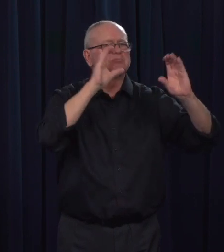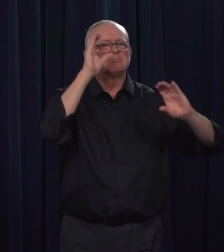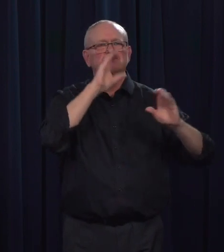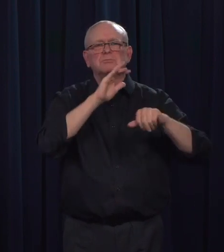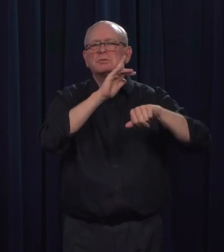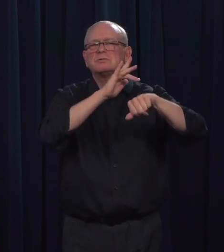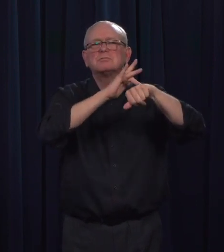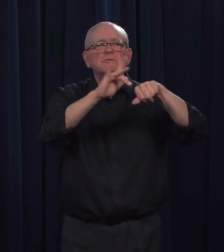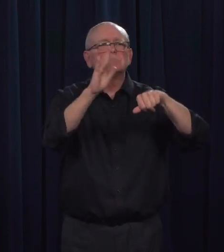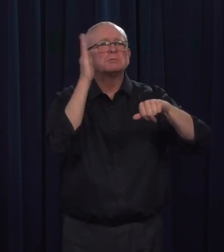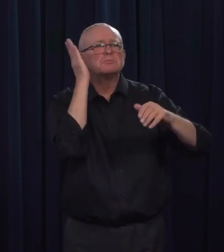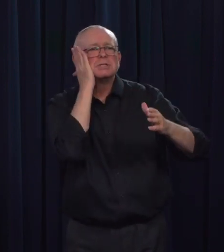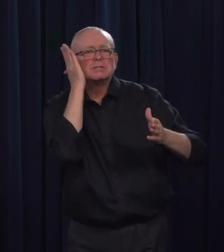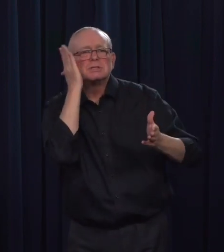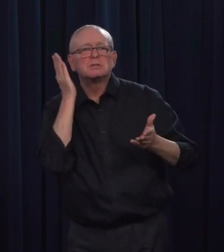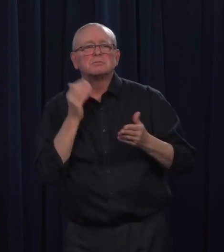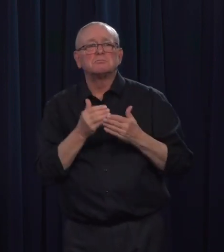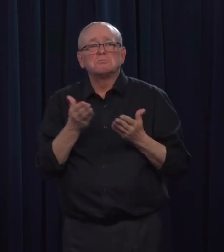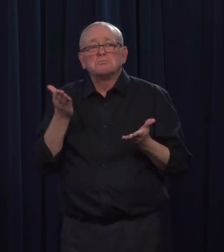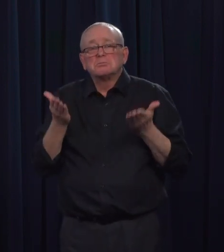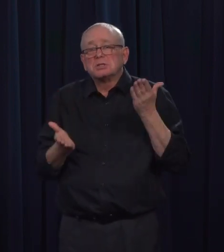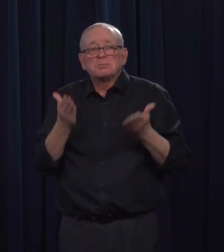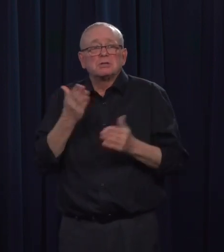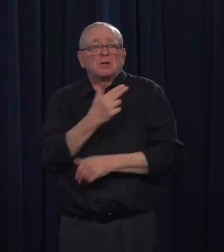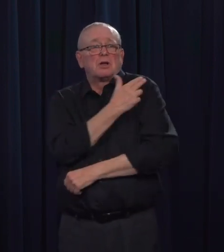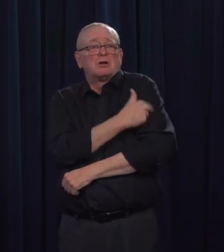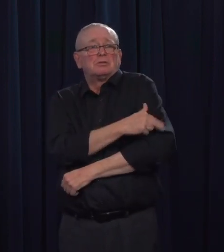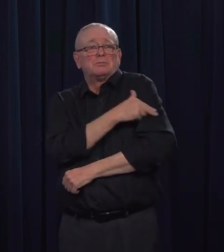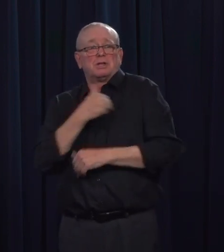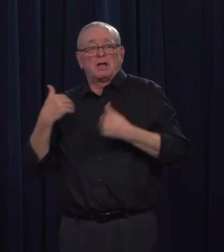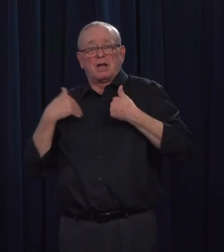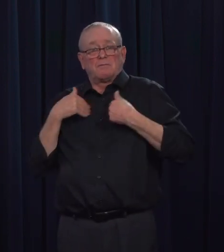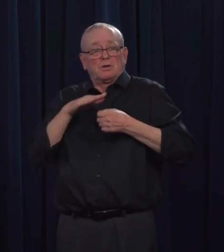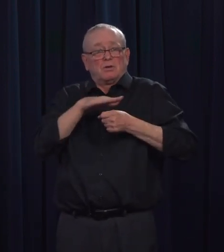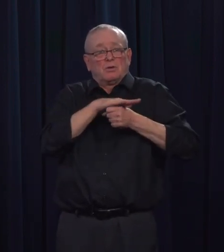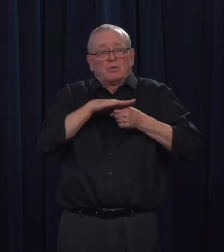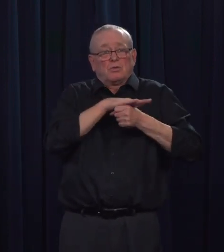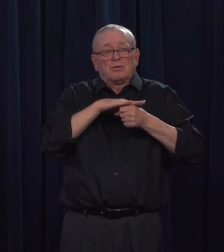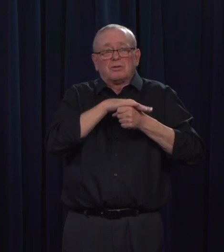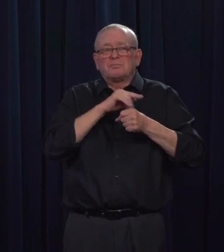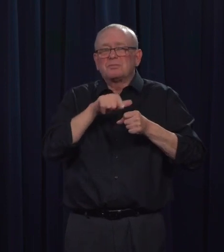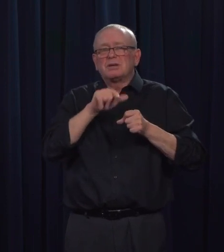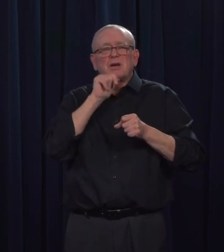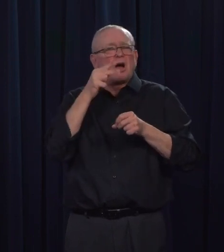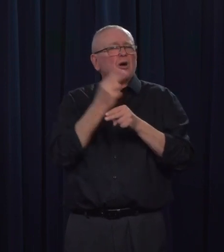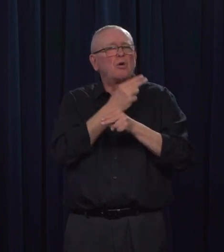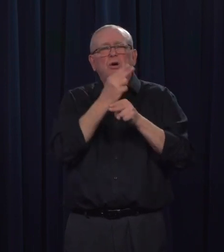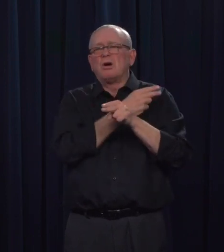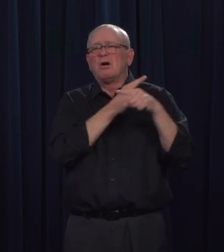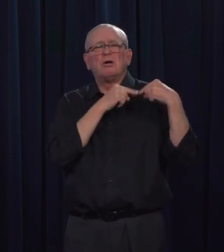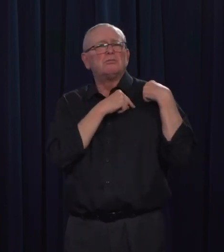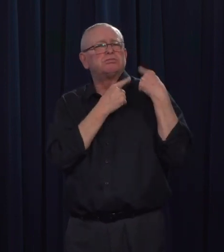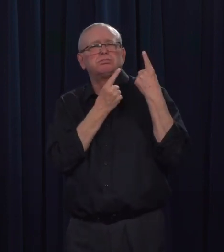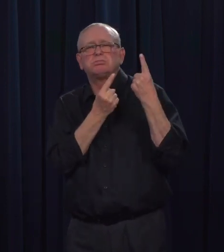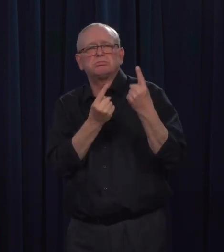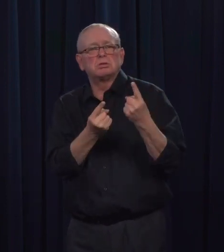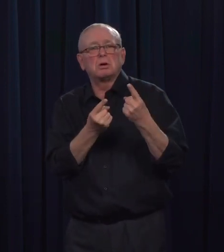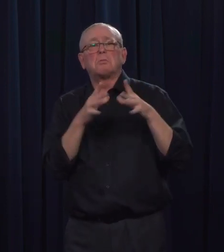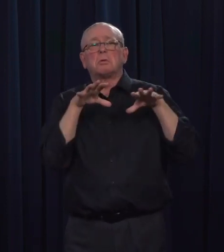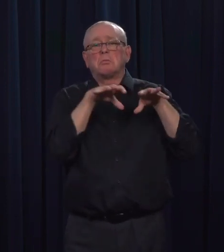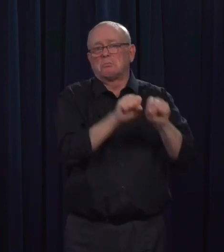use, looking for spaces where it can be done safely, adding a third bed into a two-bedroom, for example, where